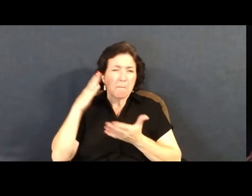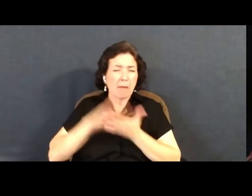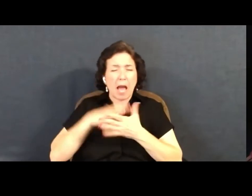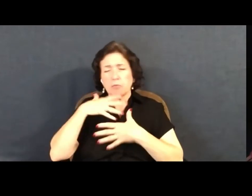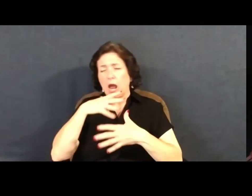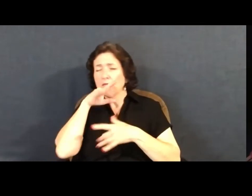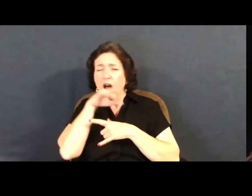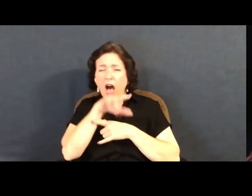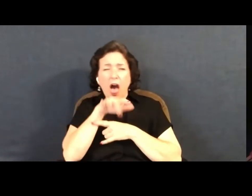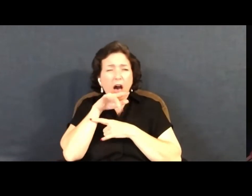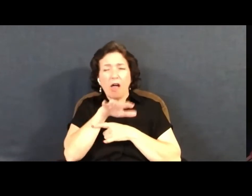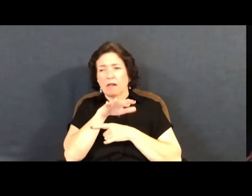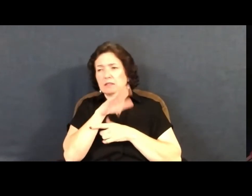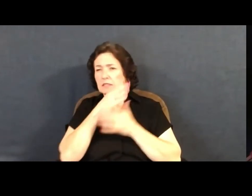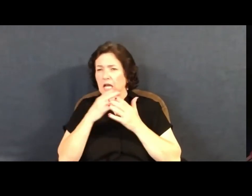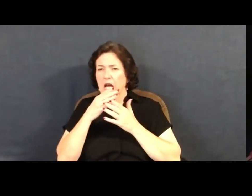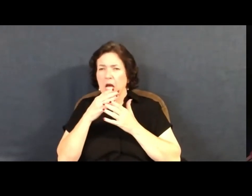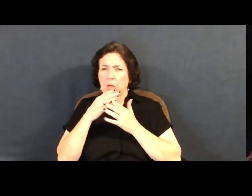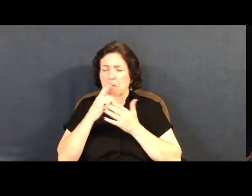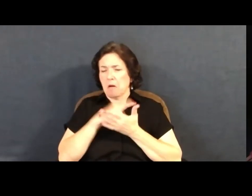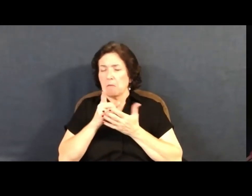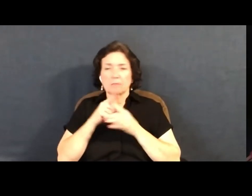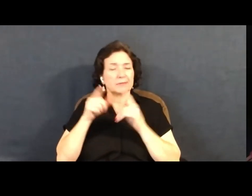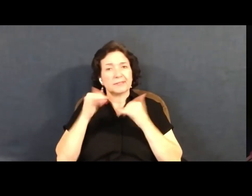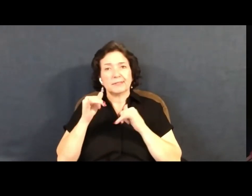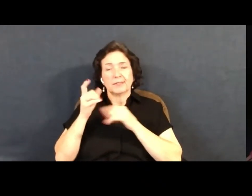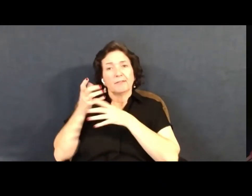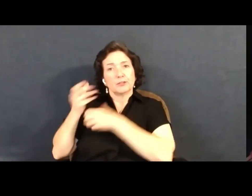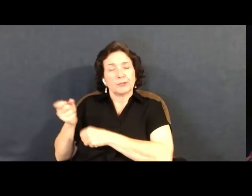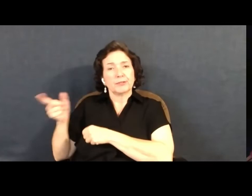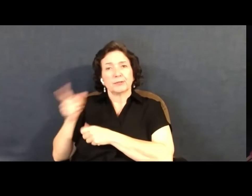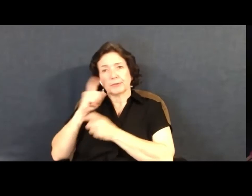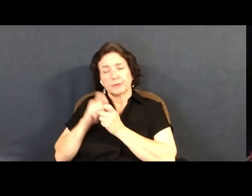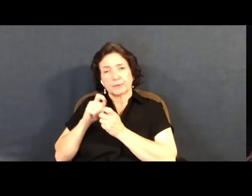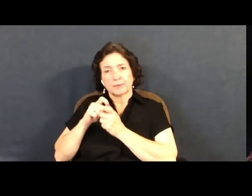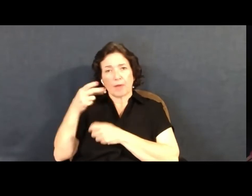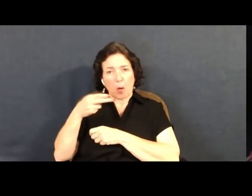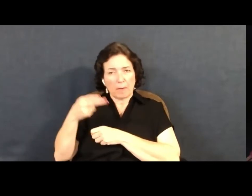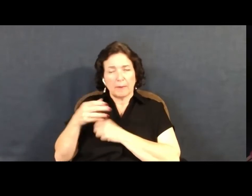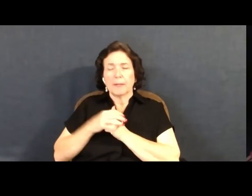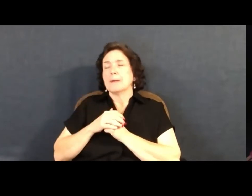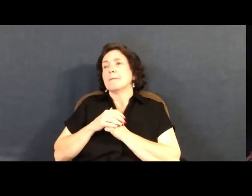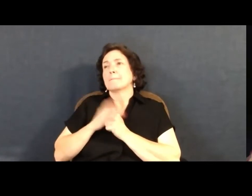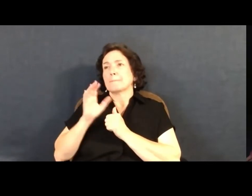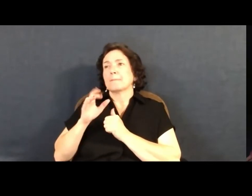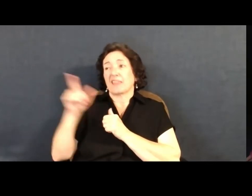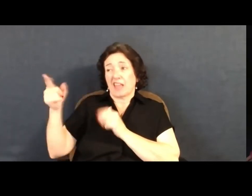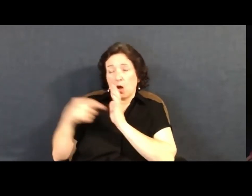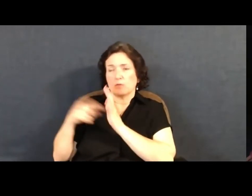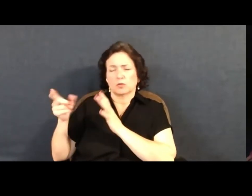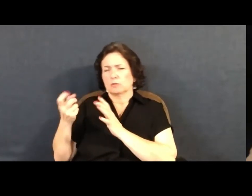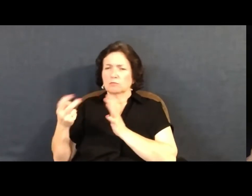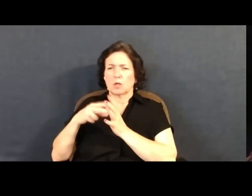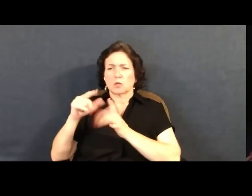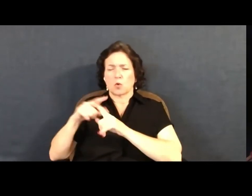cutlasses. But he trusted Hobbya, and they owed him a favour, and so he took the stance of a